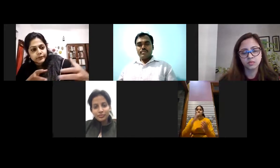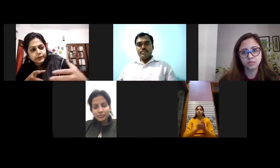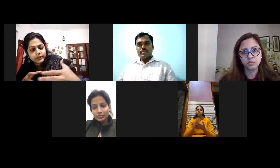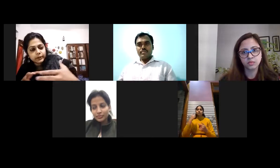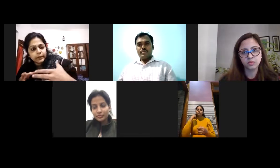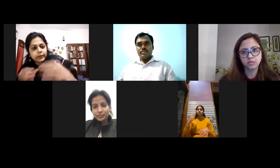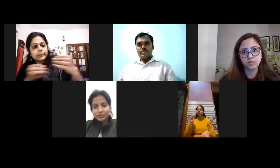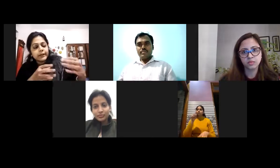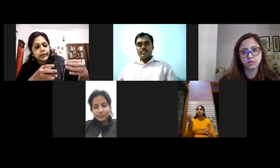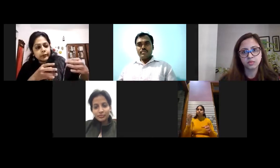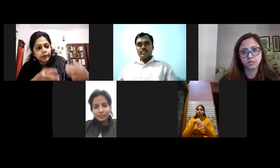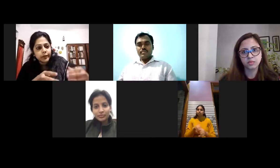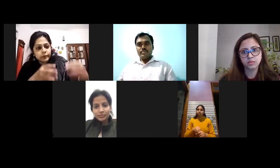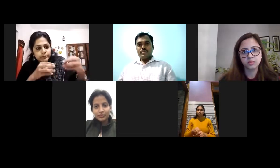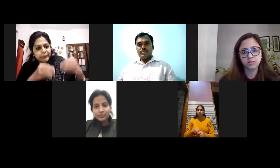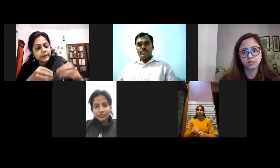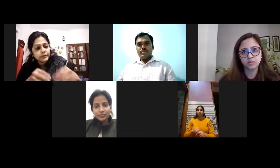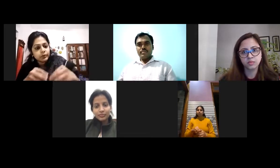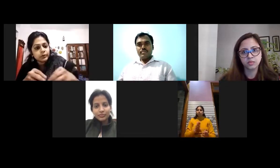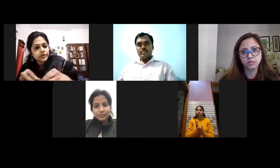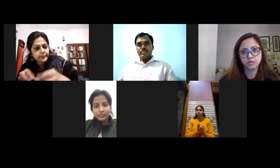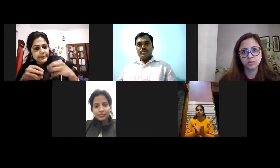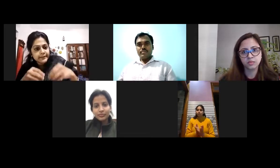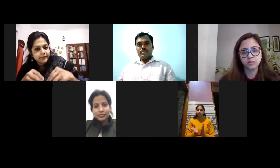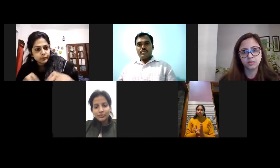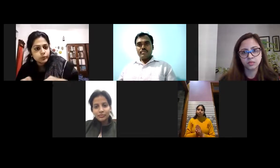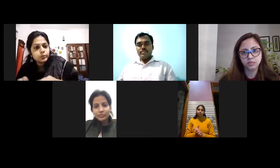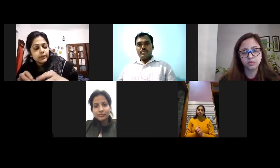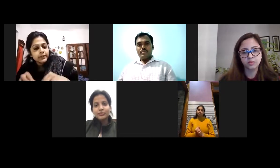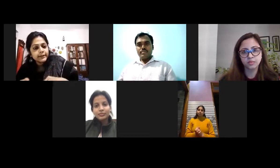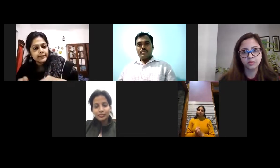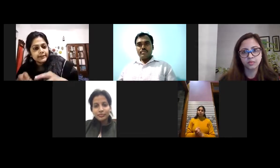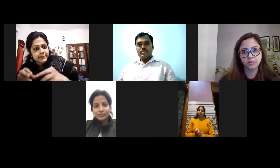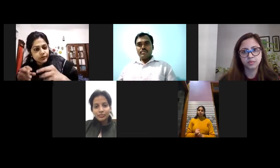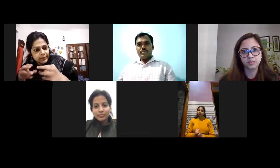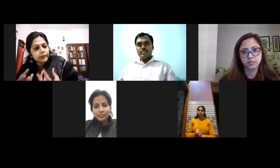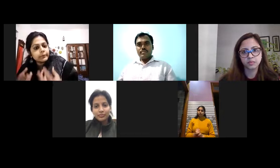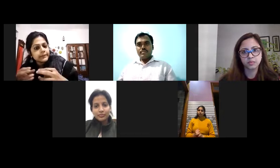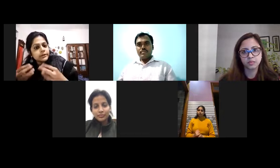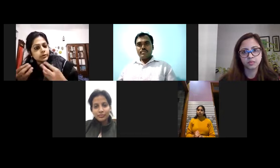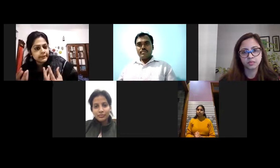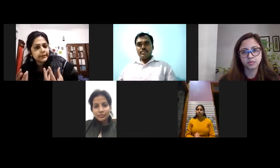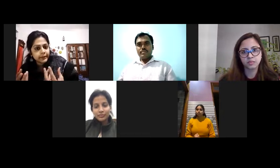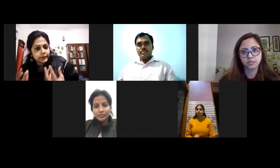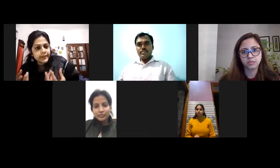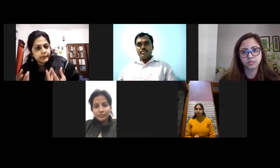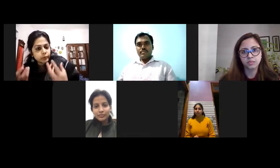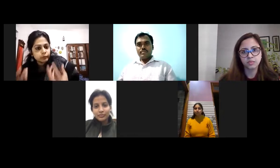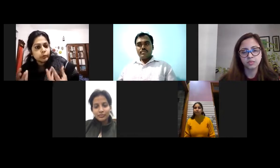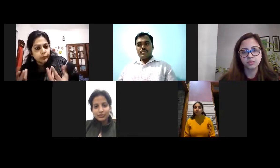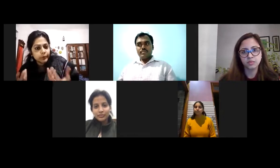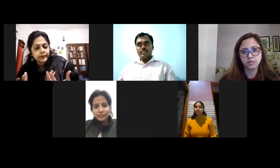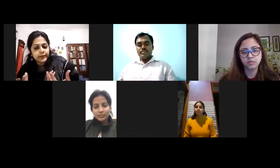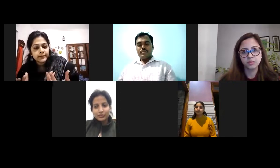of way in which public discourse is shaping itself out through the 18th century and culminating to a particular kind of stand view